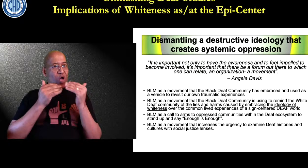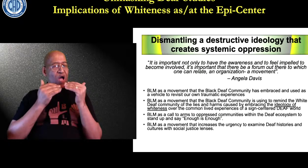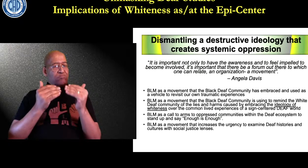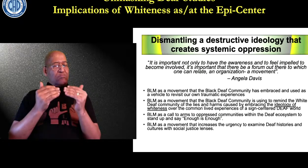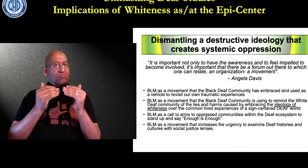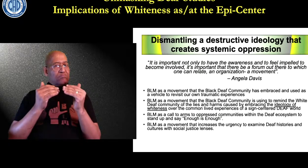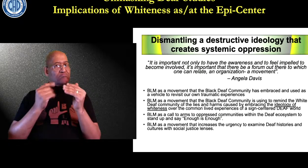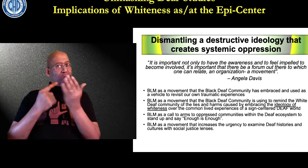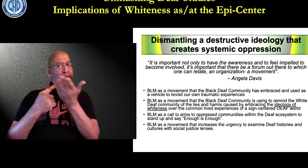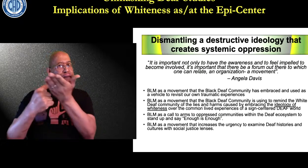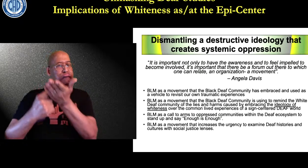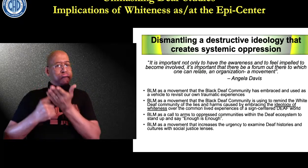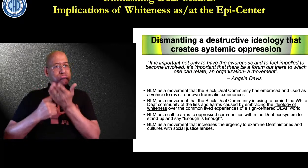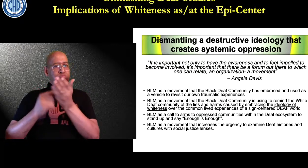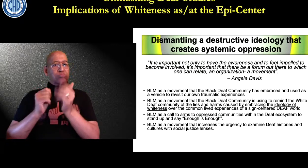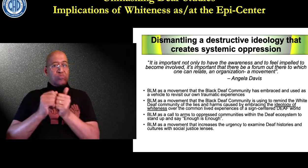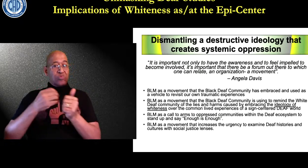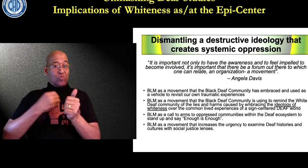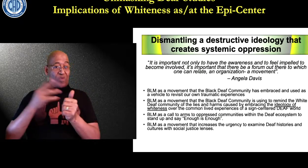So BLM